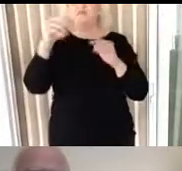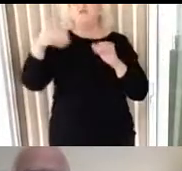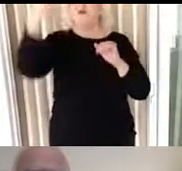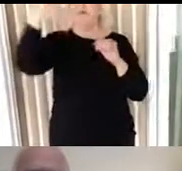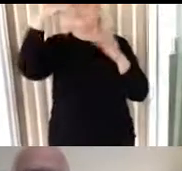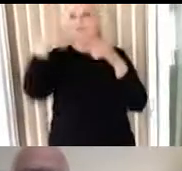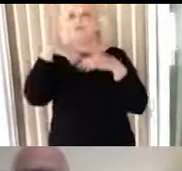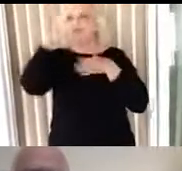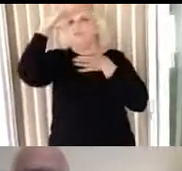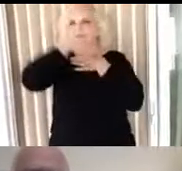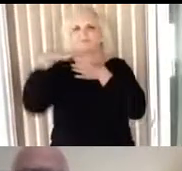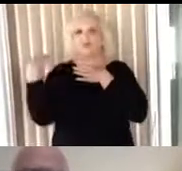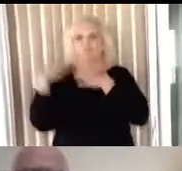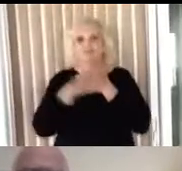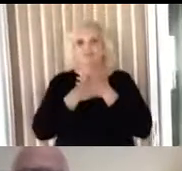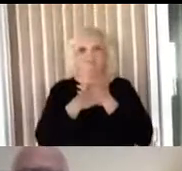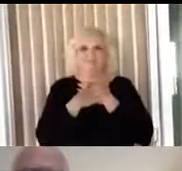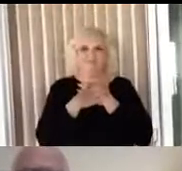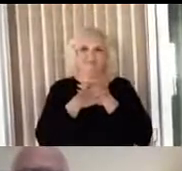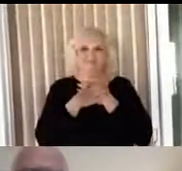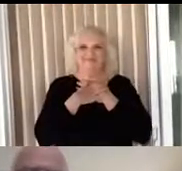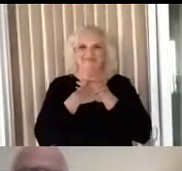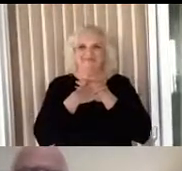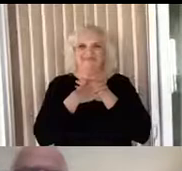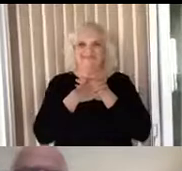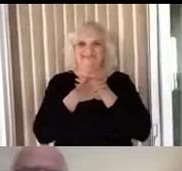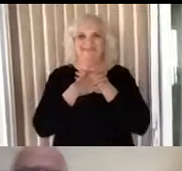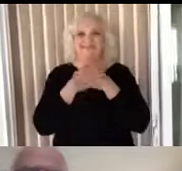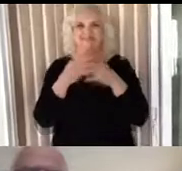gone. I have, Yeah, there you go.